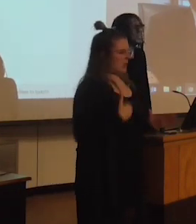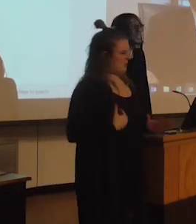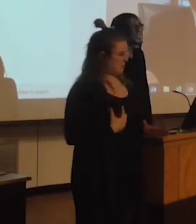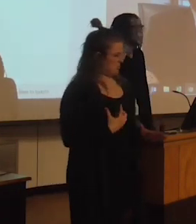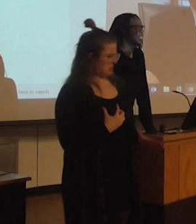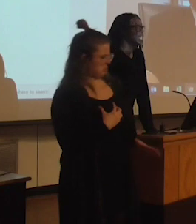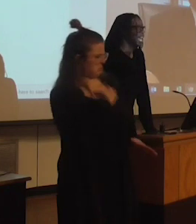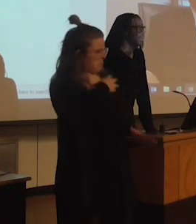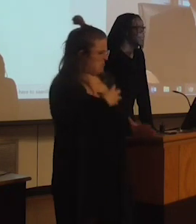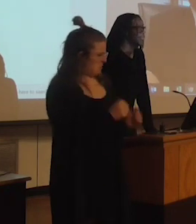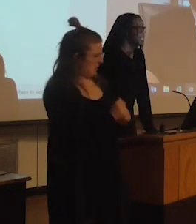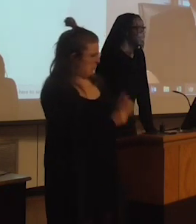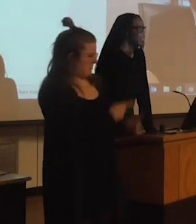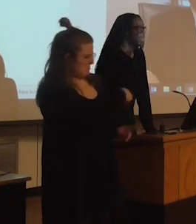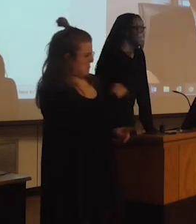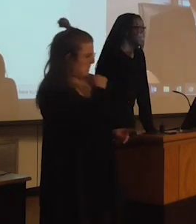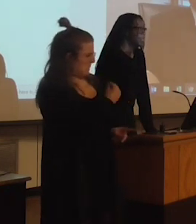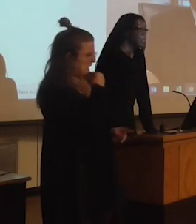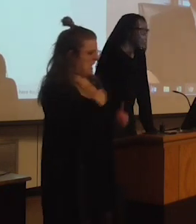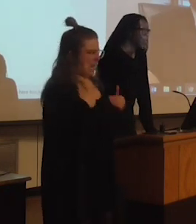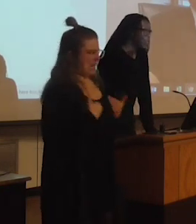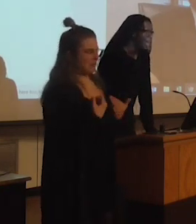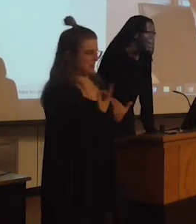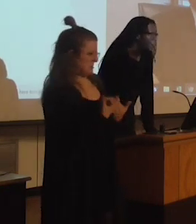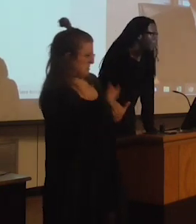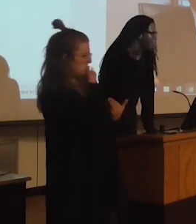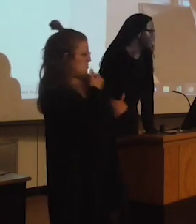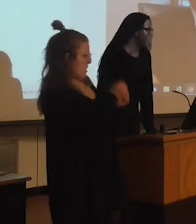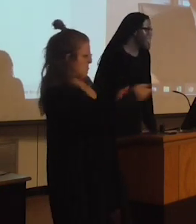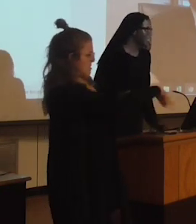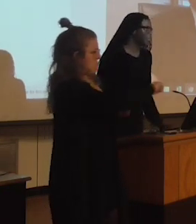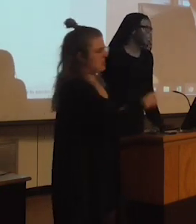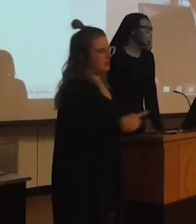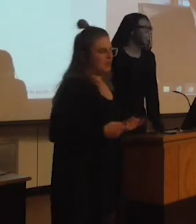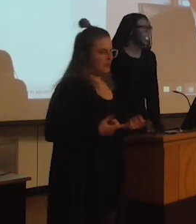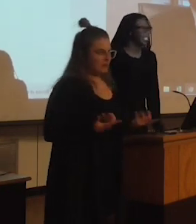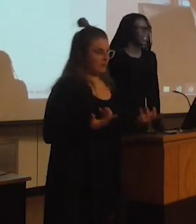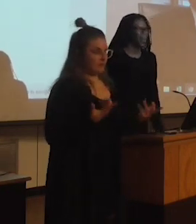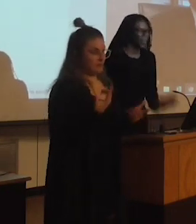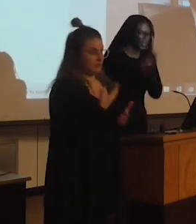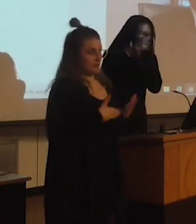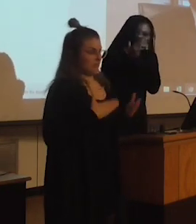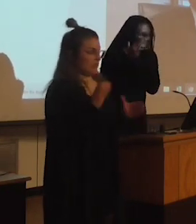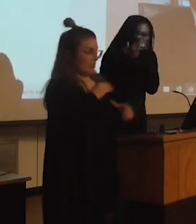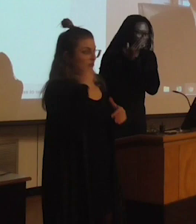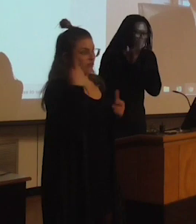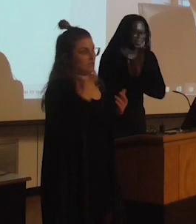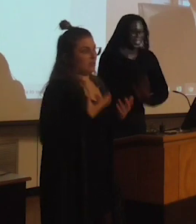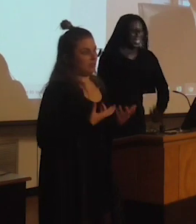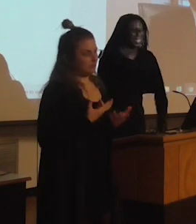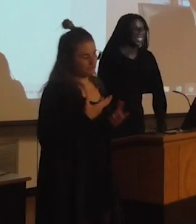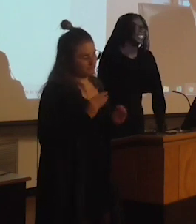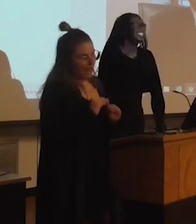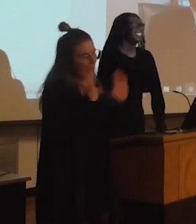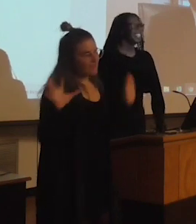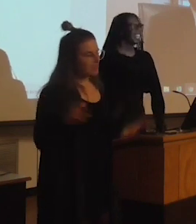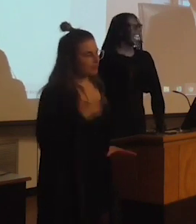gripe with people who don't eat animals, because there's something wrong with them for some inexplicable reason, although entirely